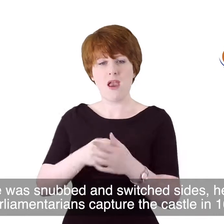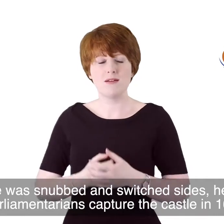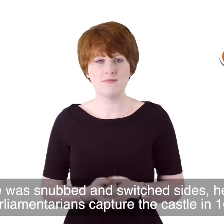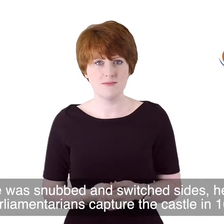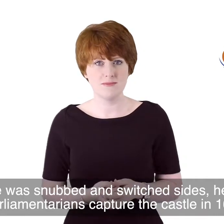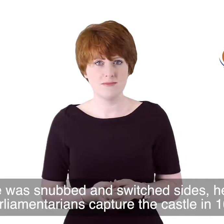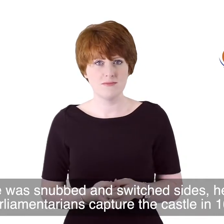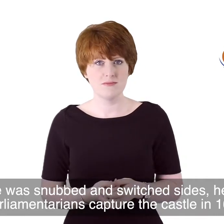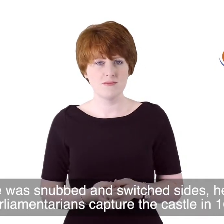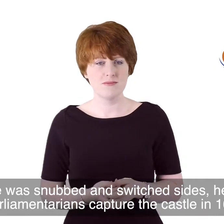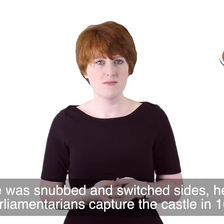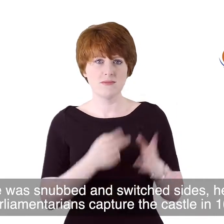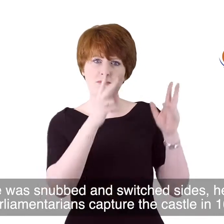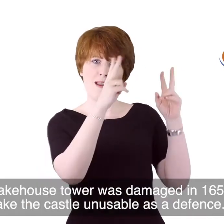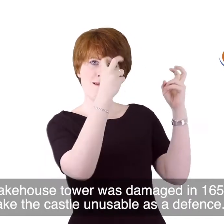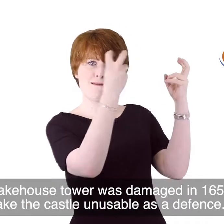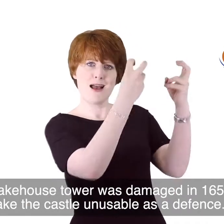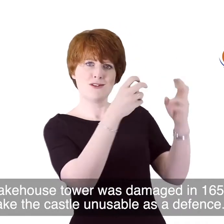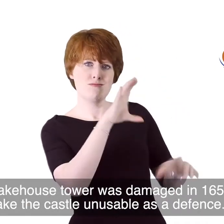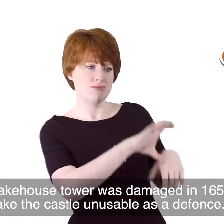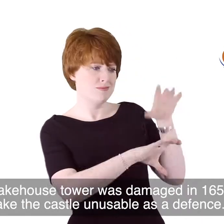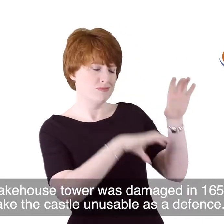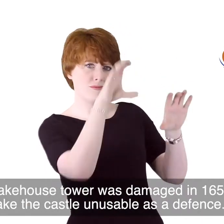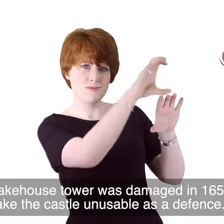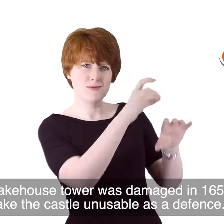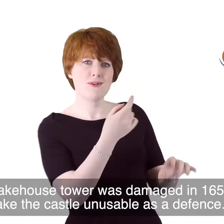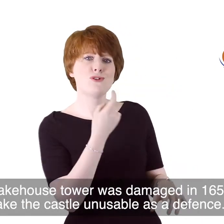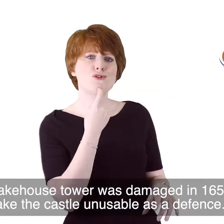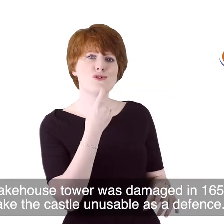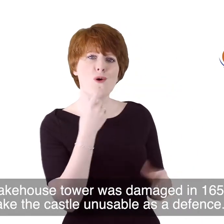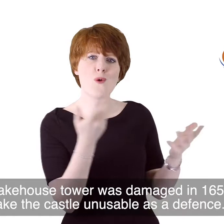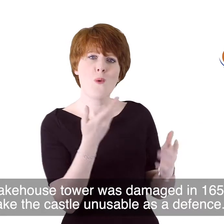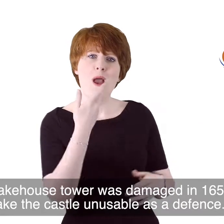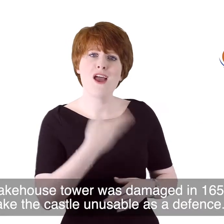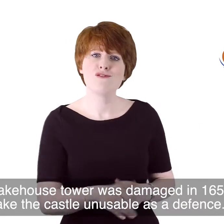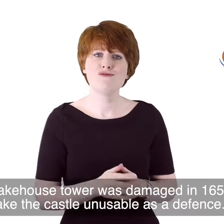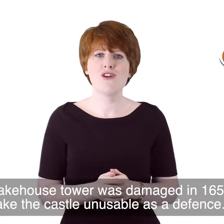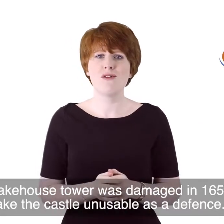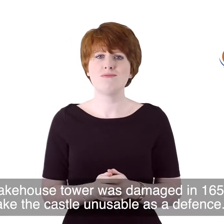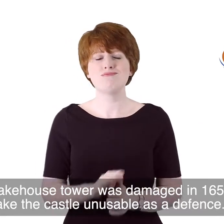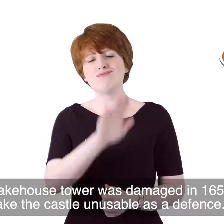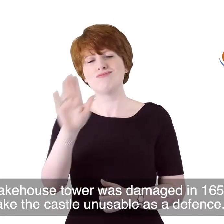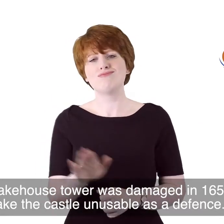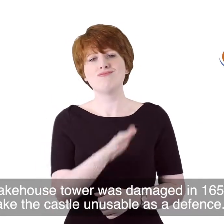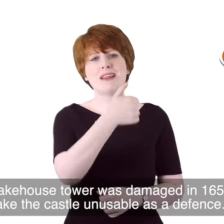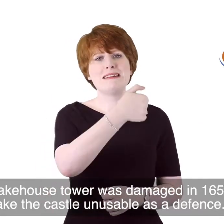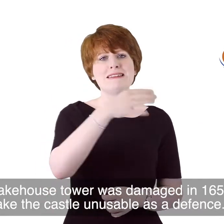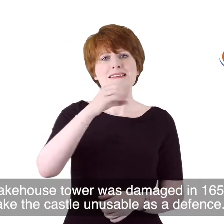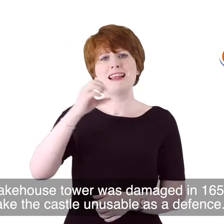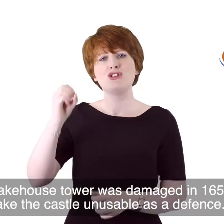castle in 1646. The bakehouse tower was damaged in 1655 to make the castle